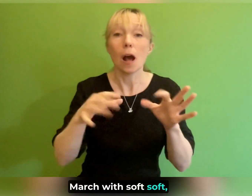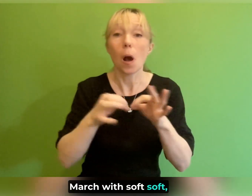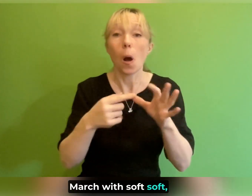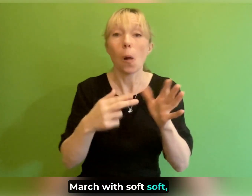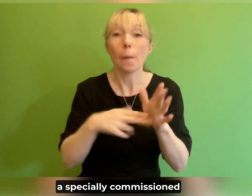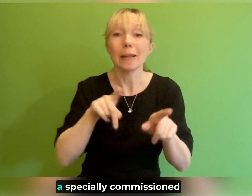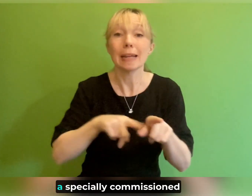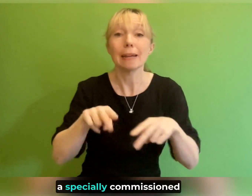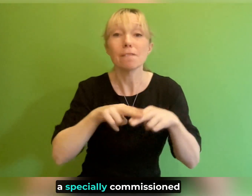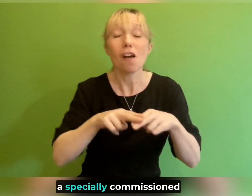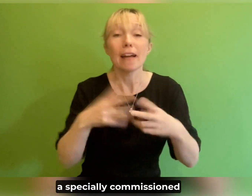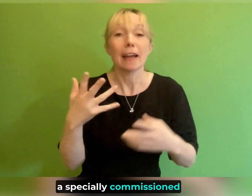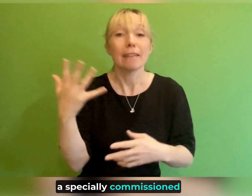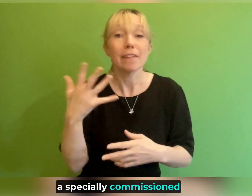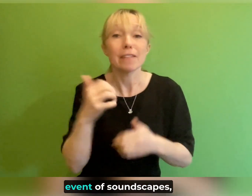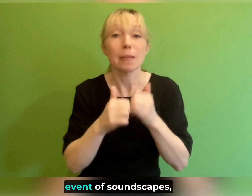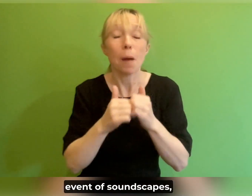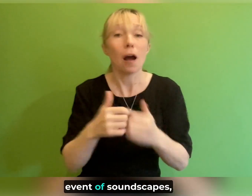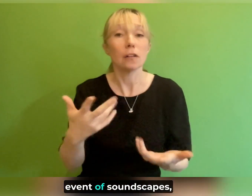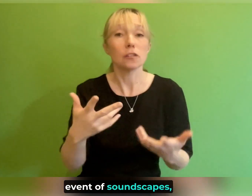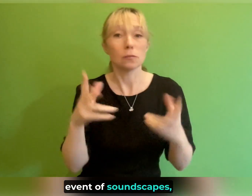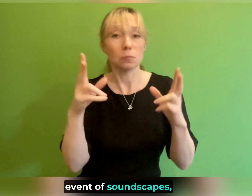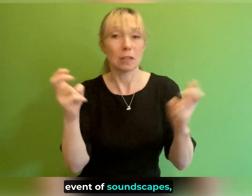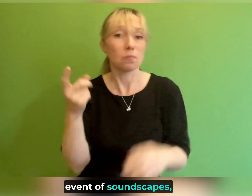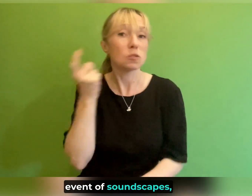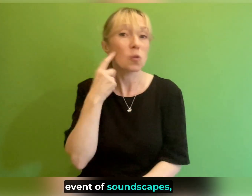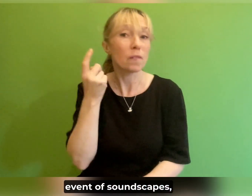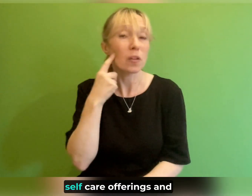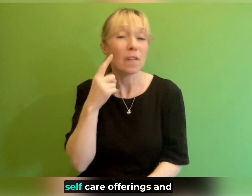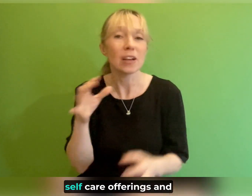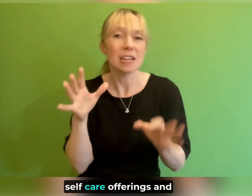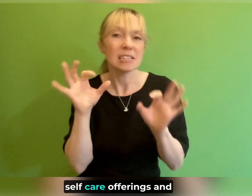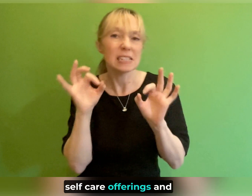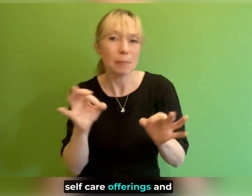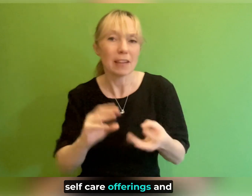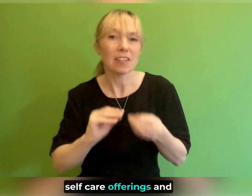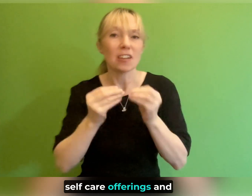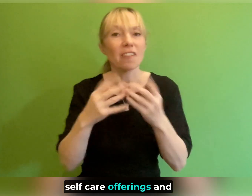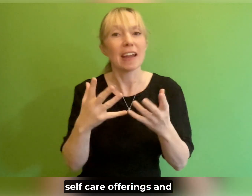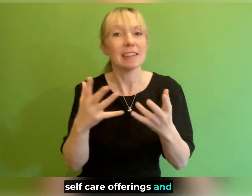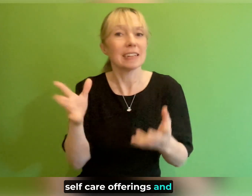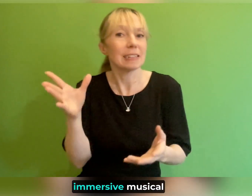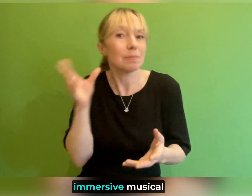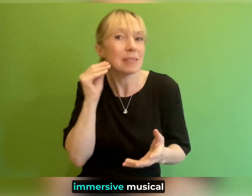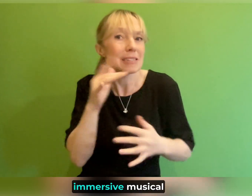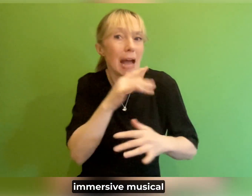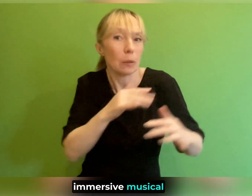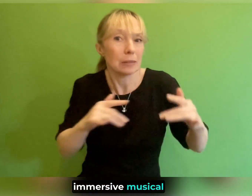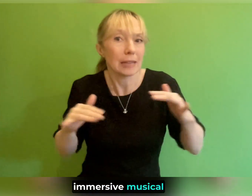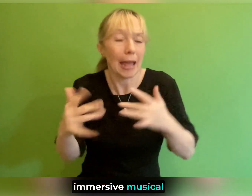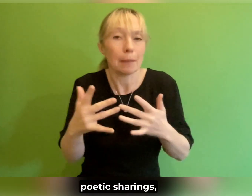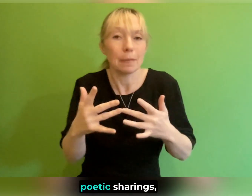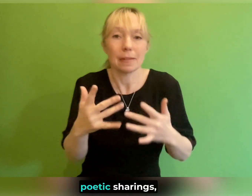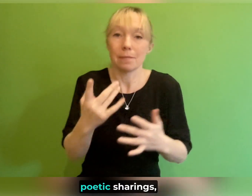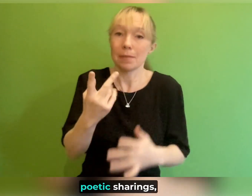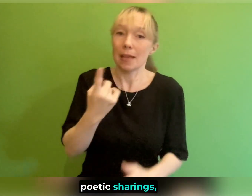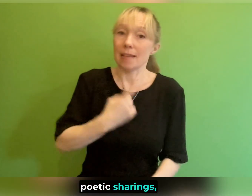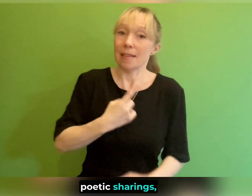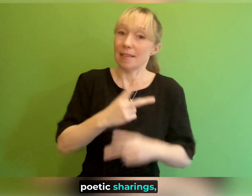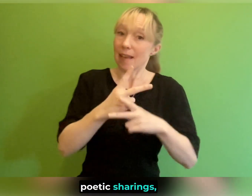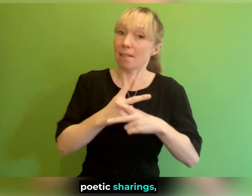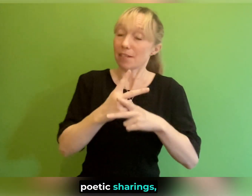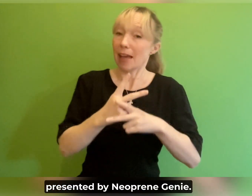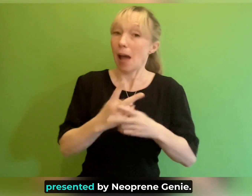Soft Soft, a specially commissioned event of soundscapes, self-care offerings and immersive musical poetic